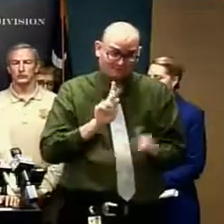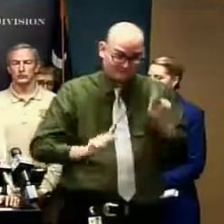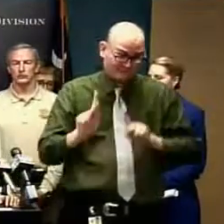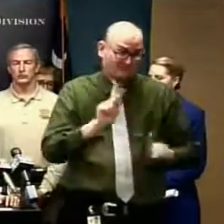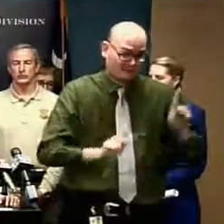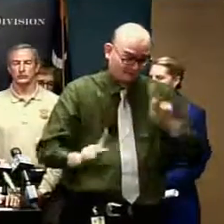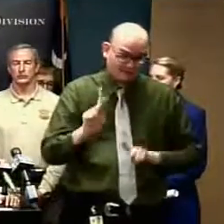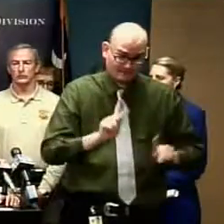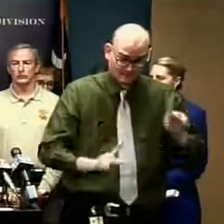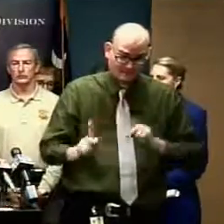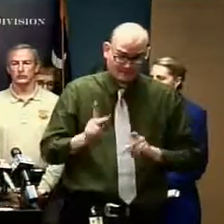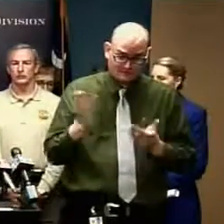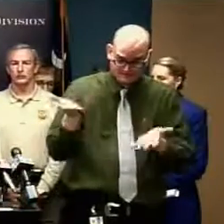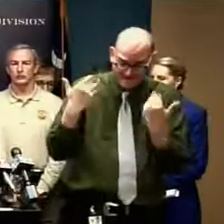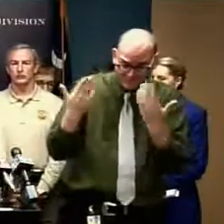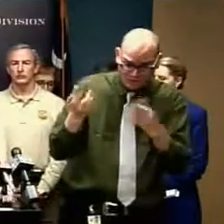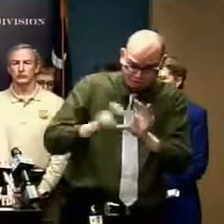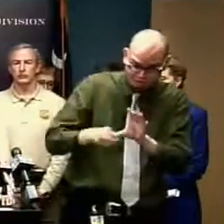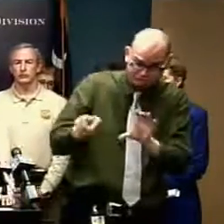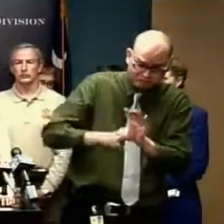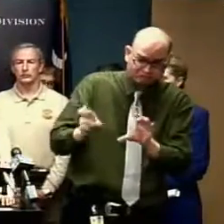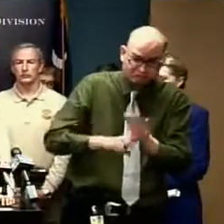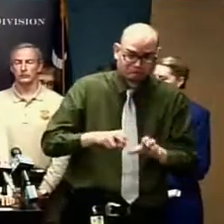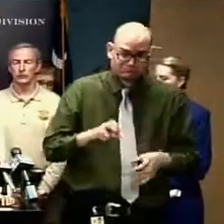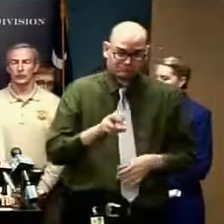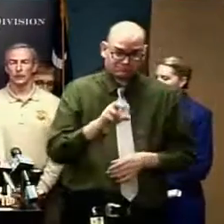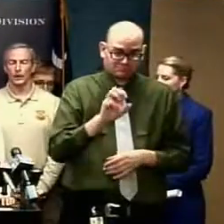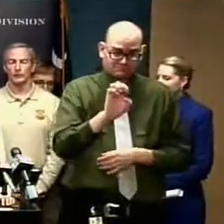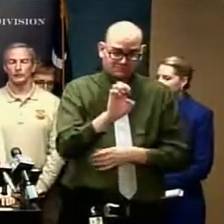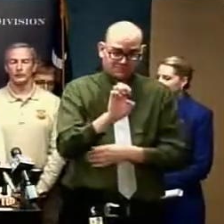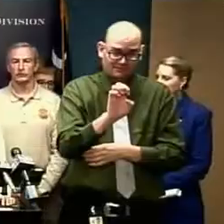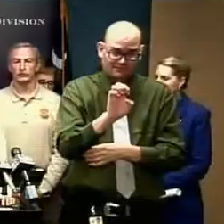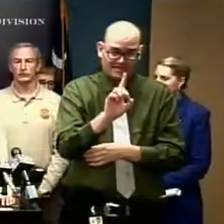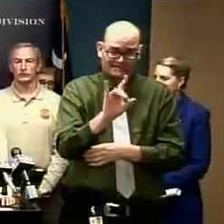operations on Edisto Island. There is a lot of sand. That's actually going to be one of the areas I'm flying over today.